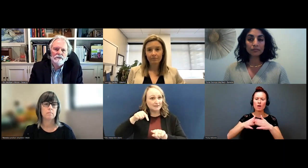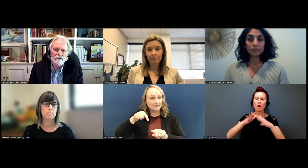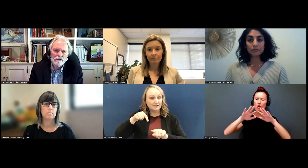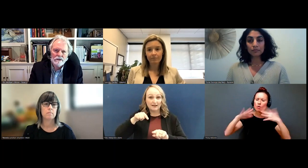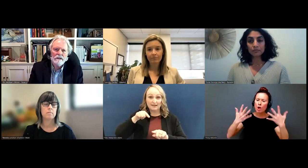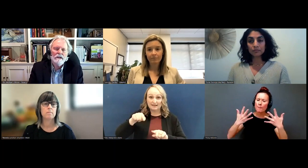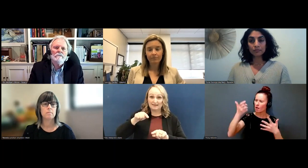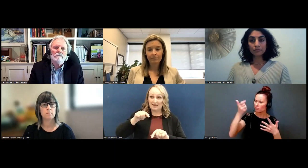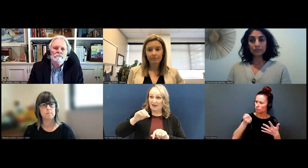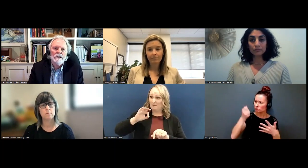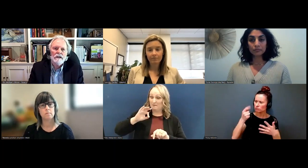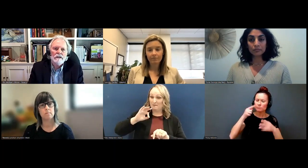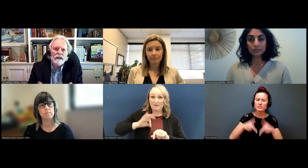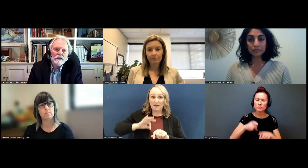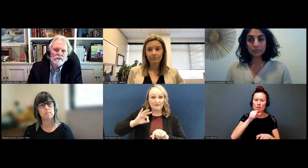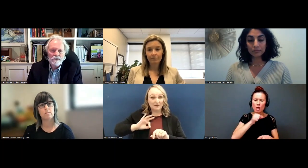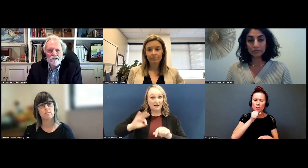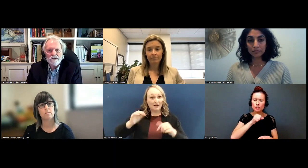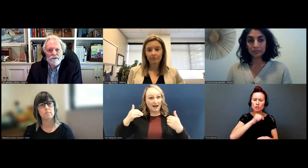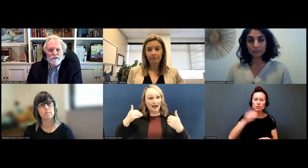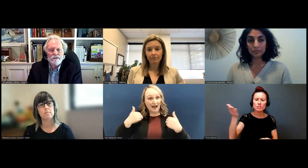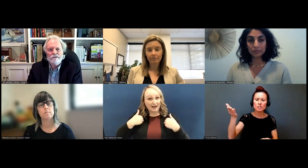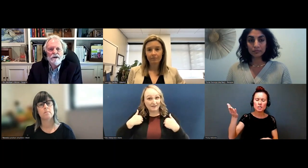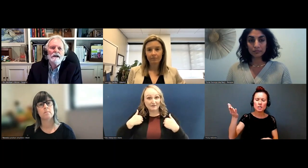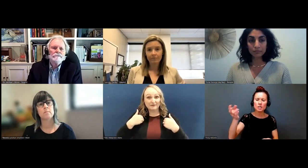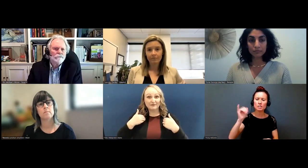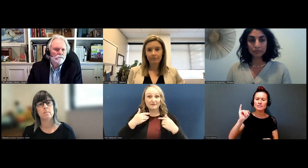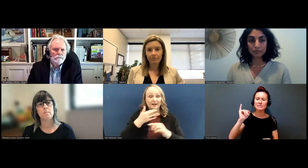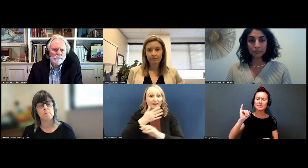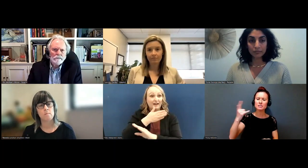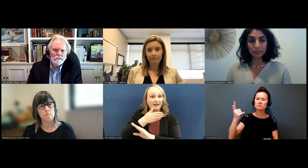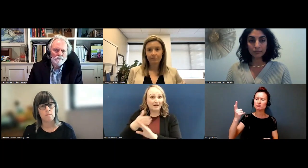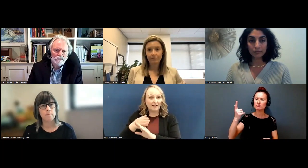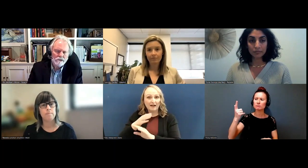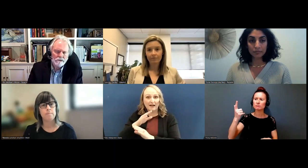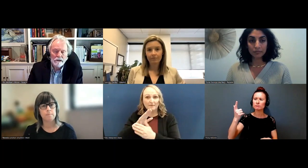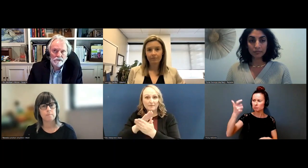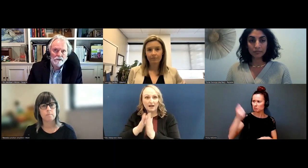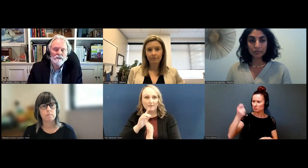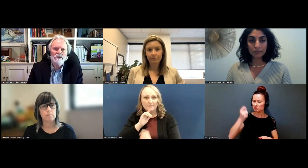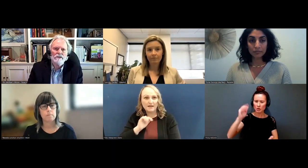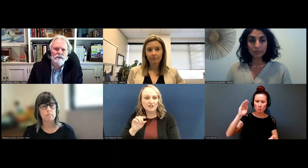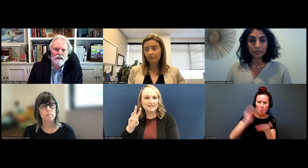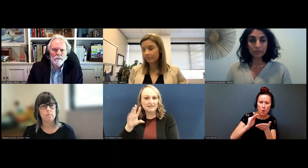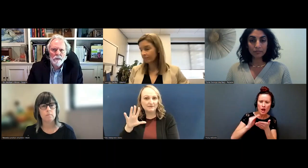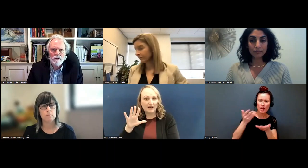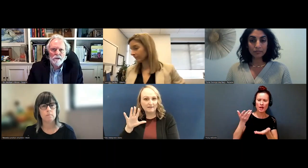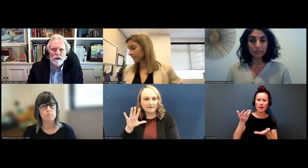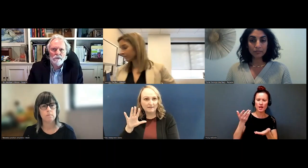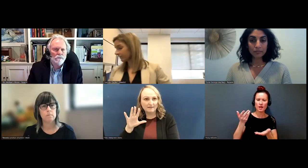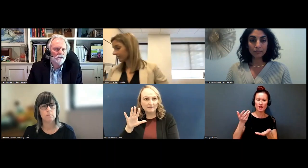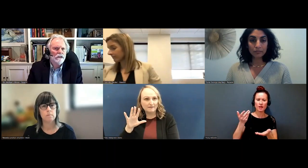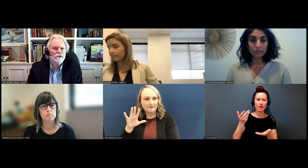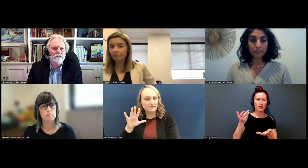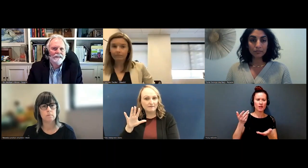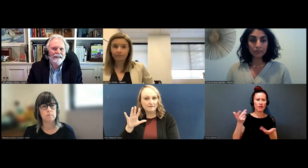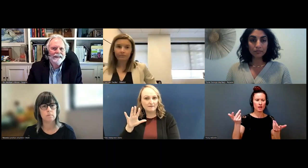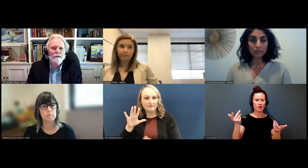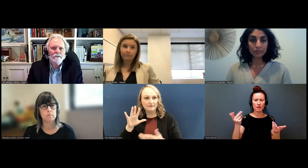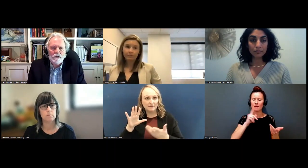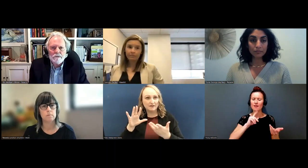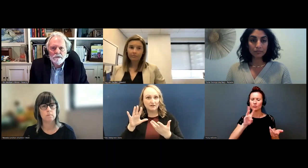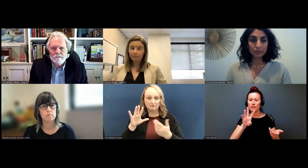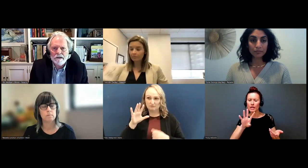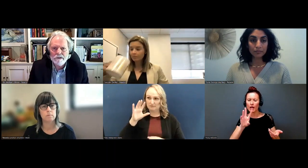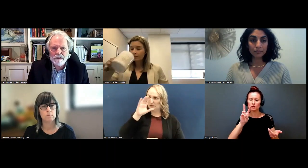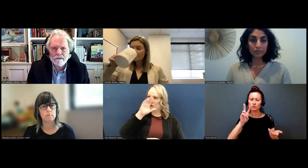benefit's introduced, they hit 60 or 65, assuming this is a substantial